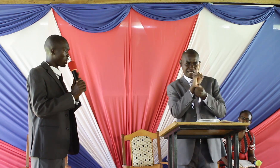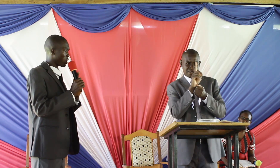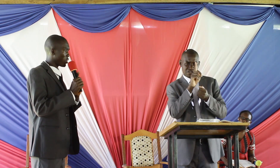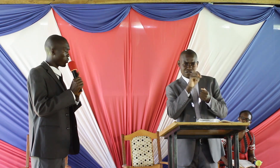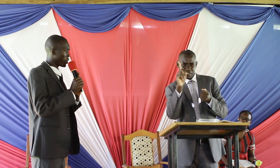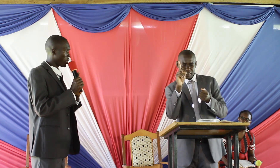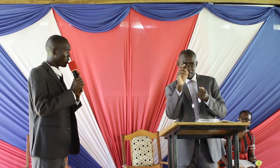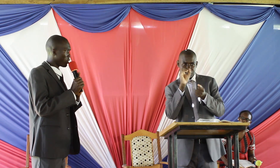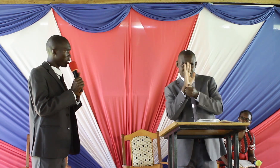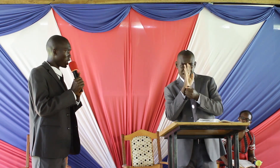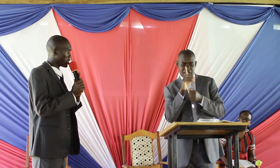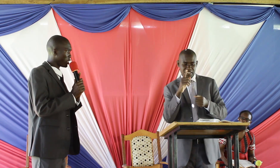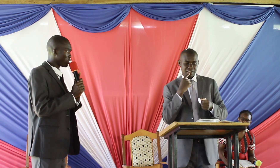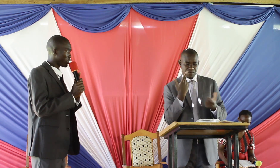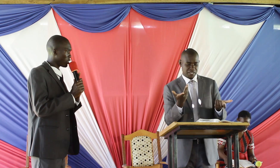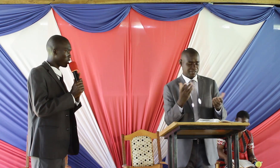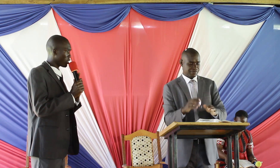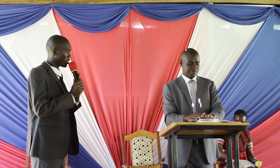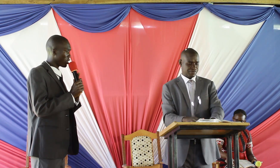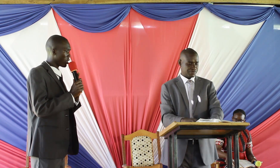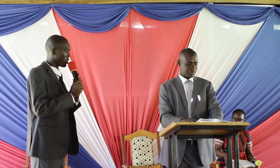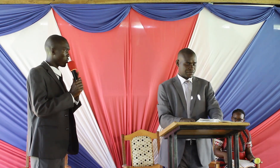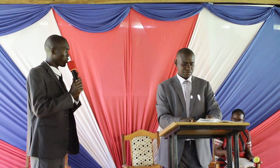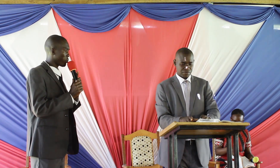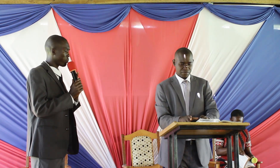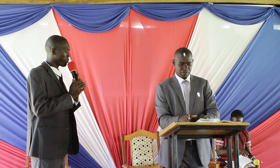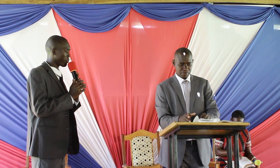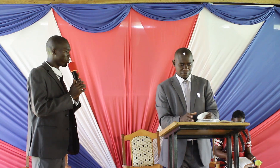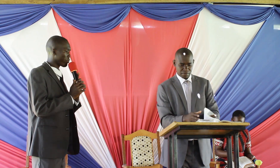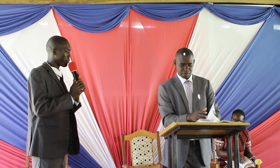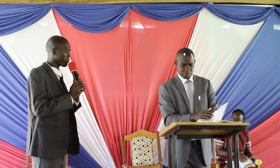chapter 19,